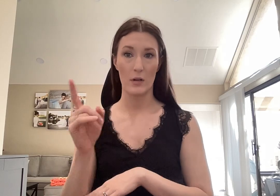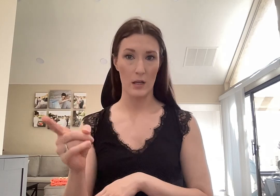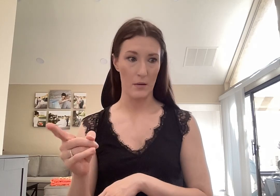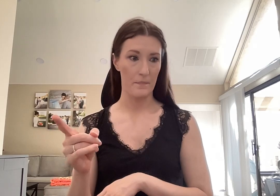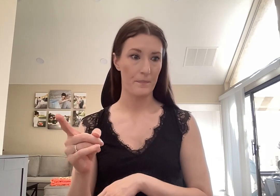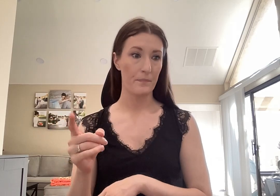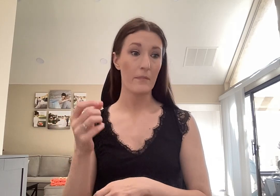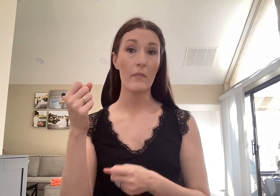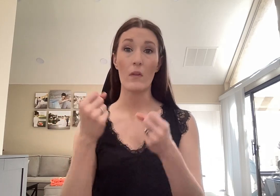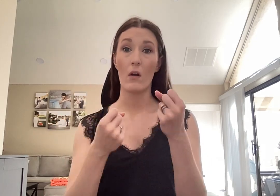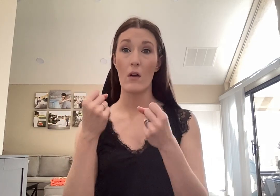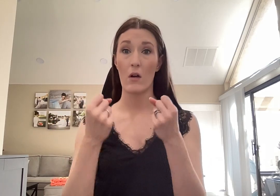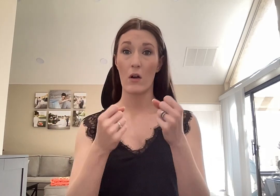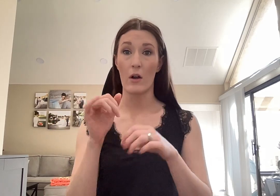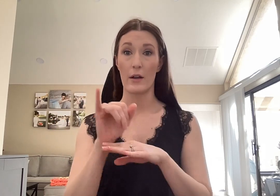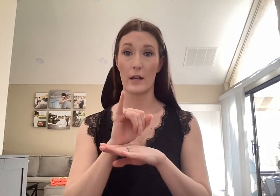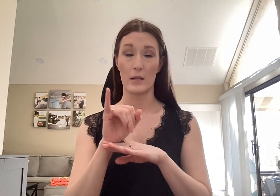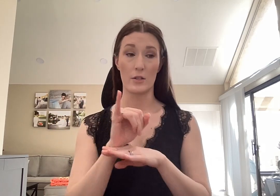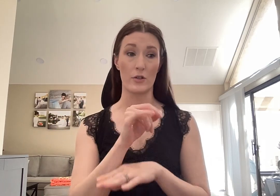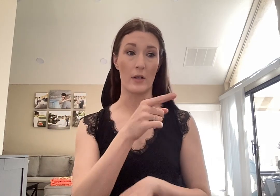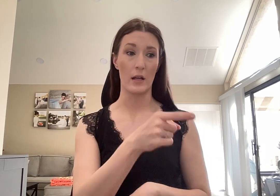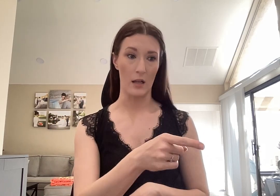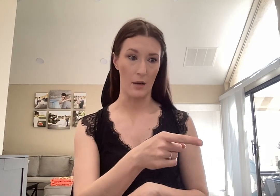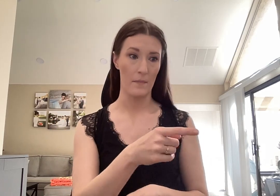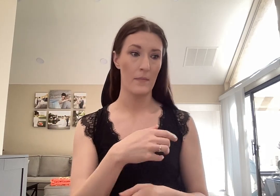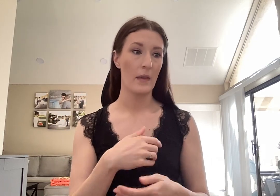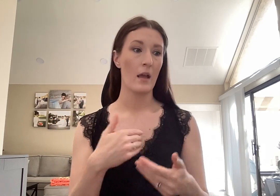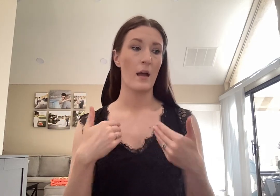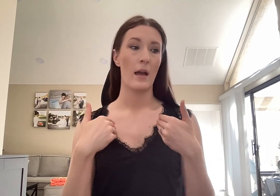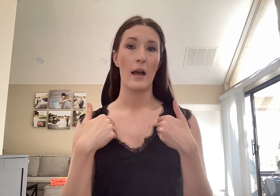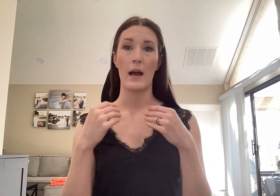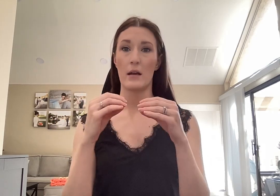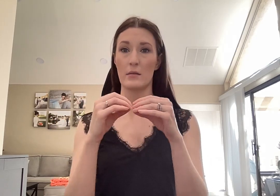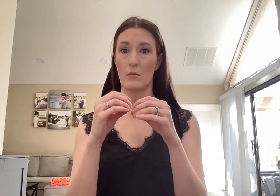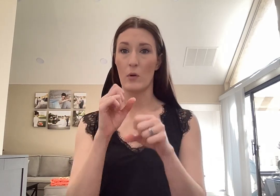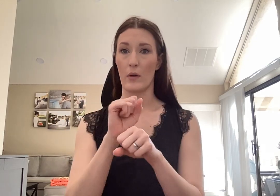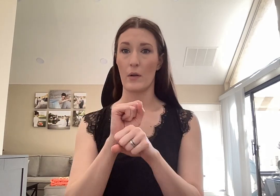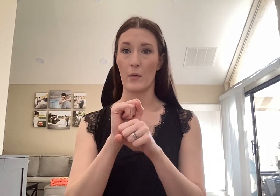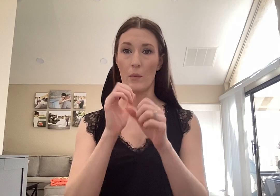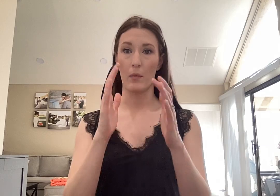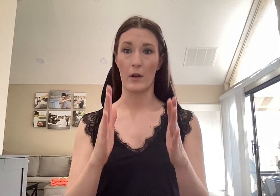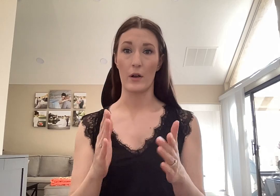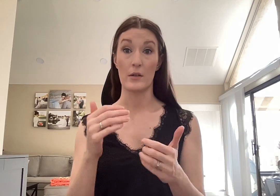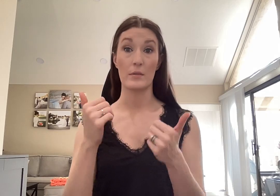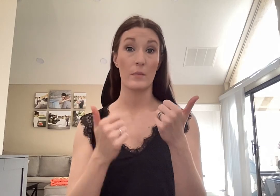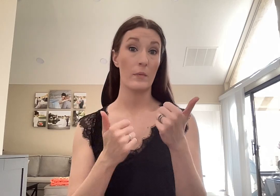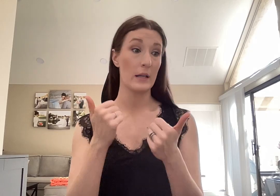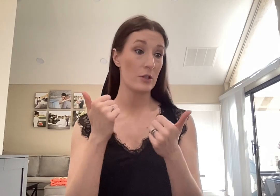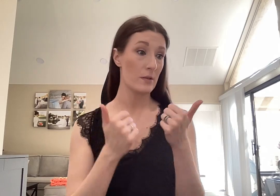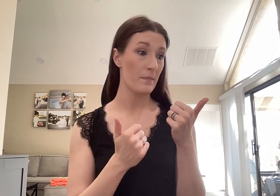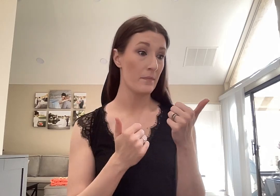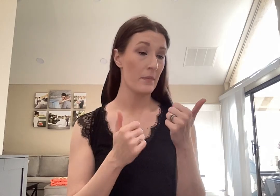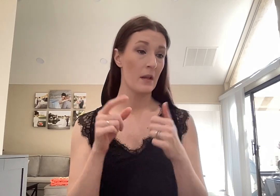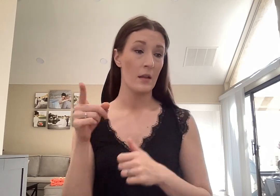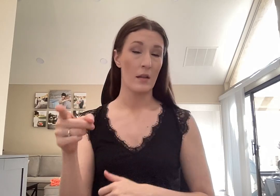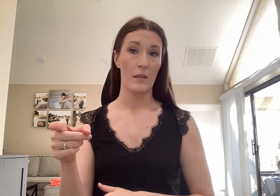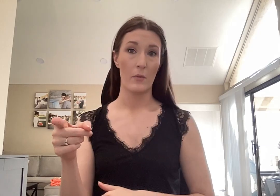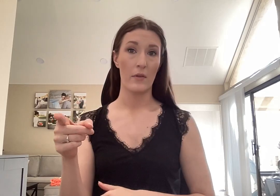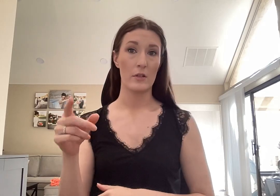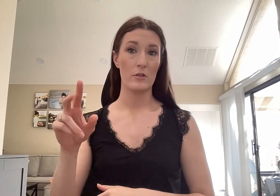here. Car industry here. Has more workers. Which? Movie